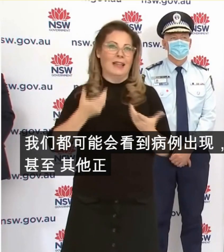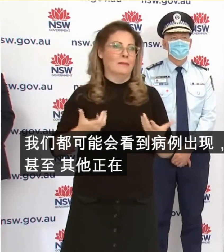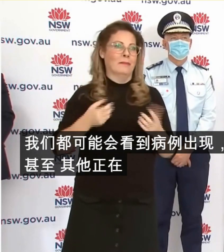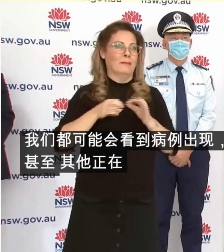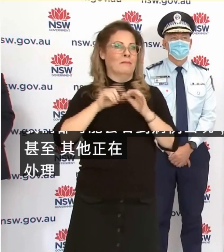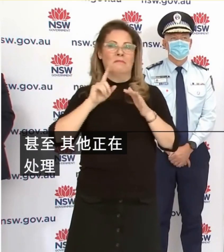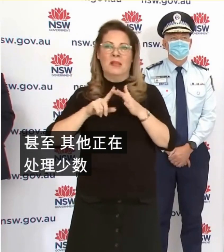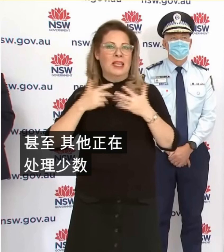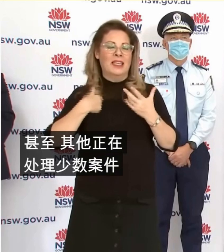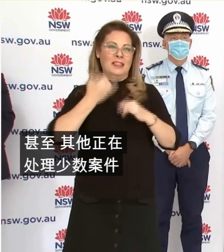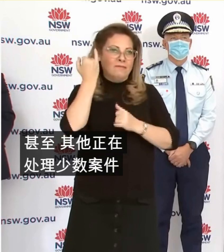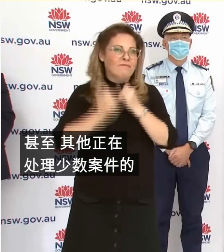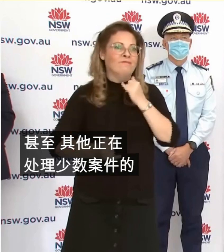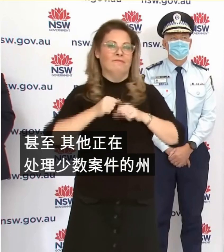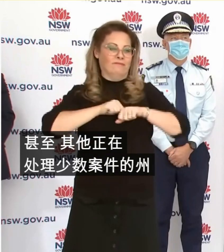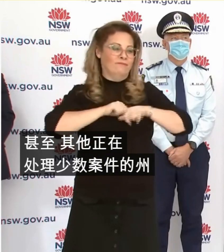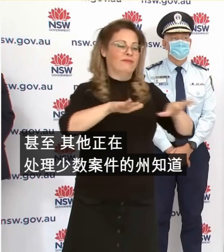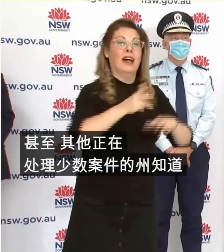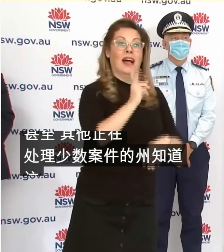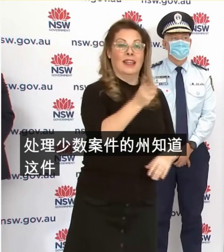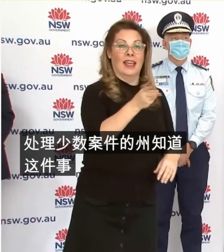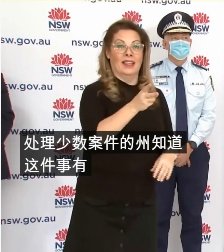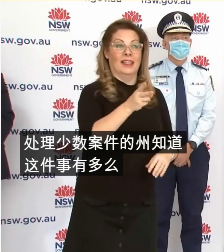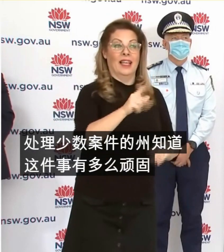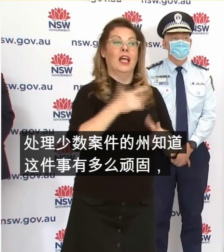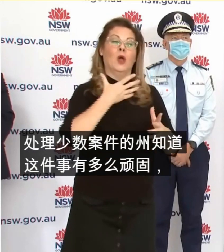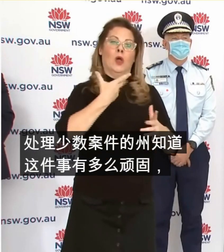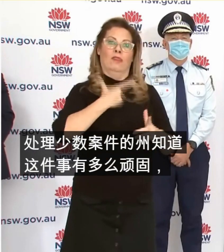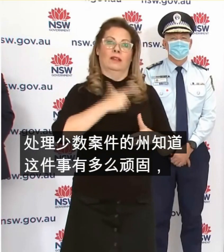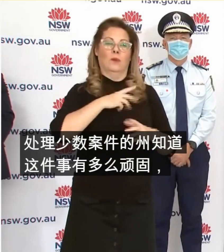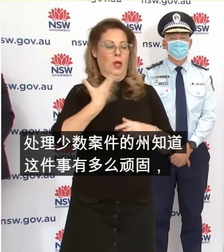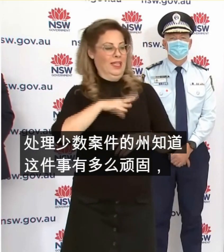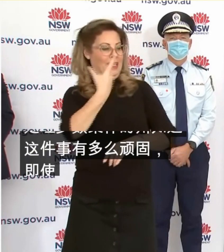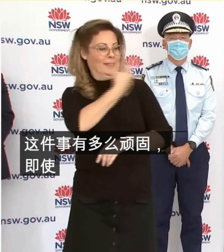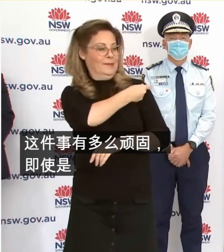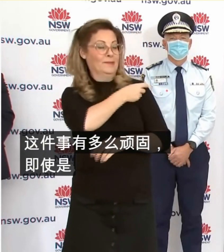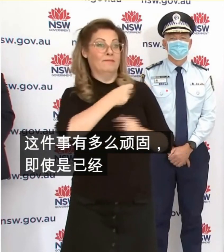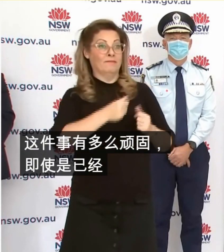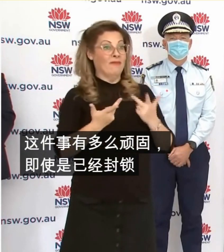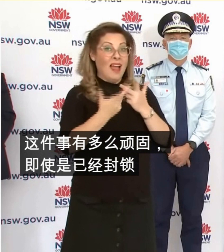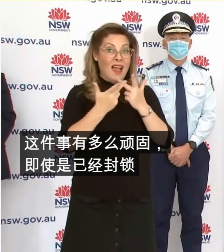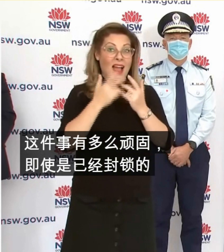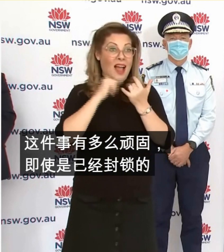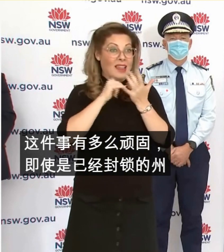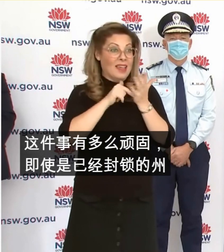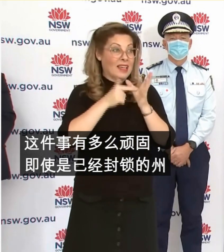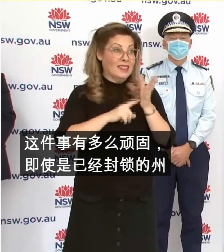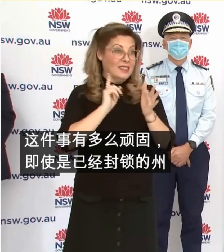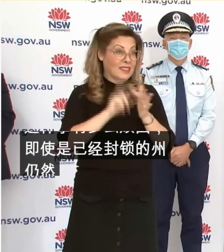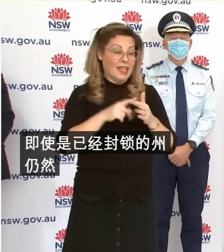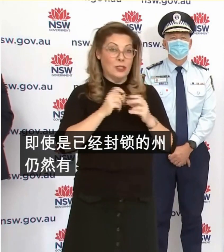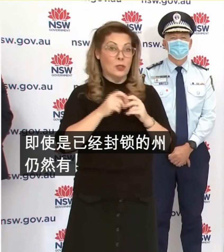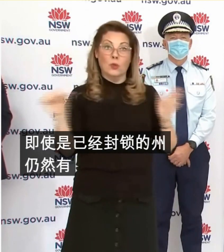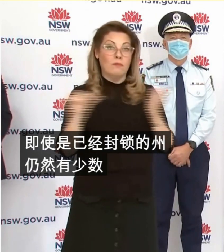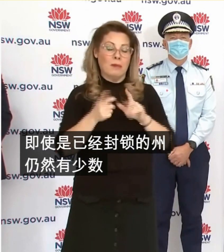other states who are grappling with a handful of cases know how stubborn this thing is. Even states that have